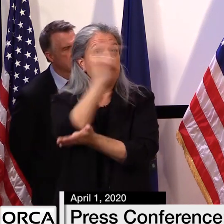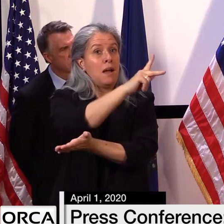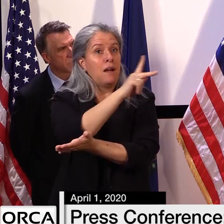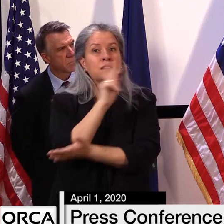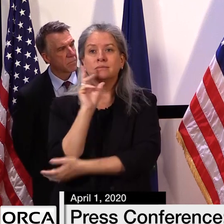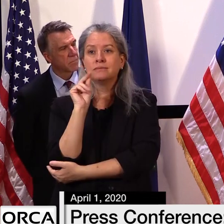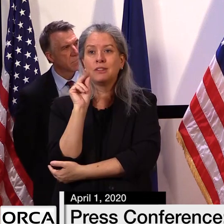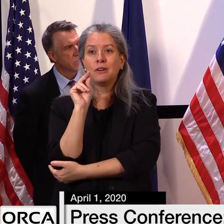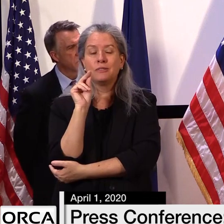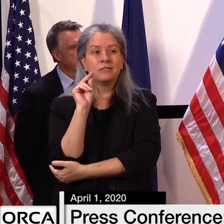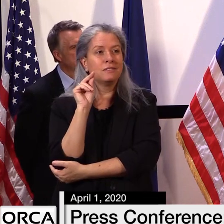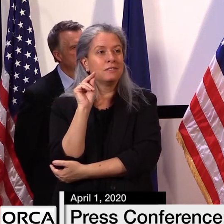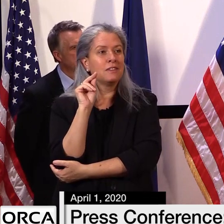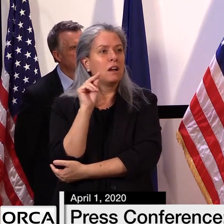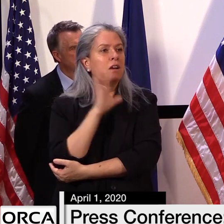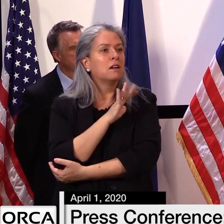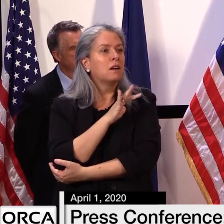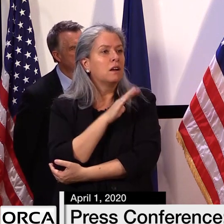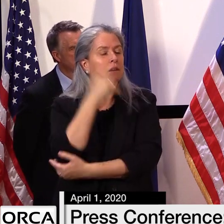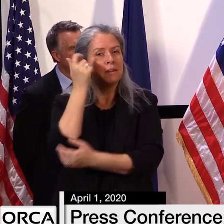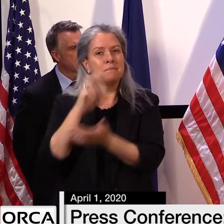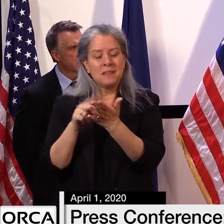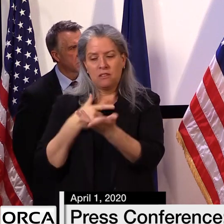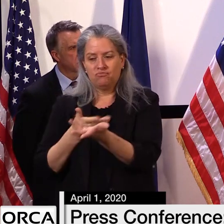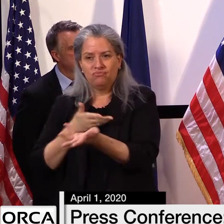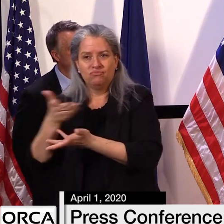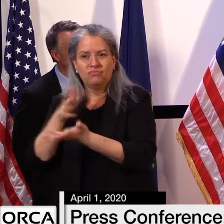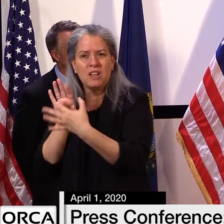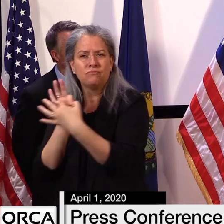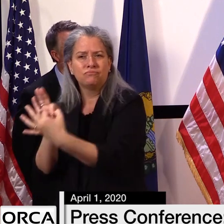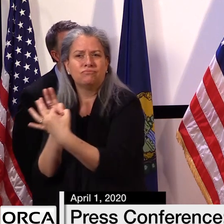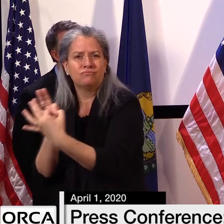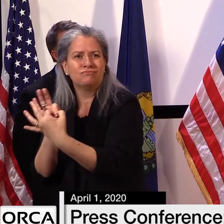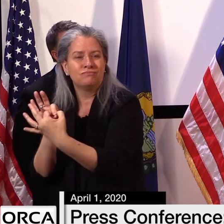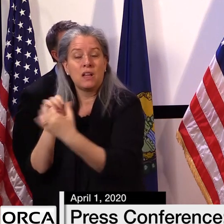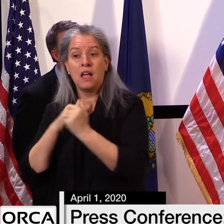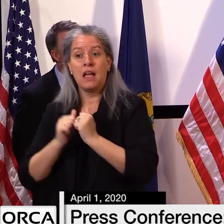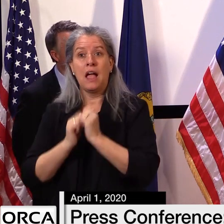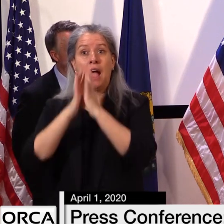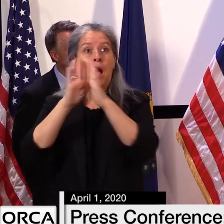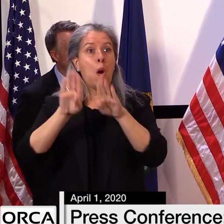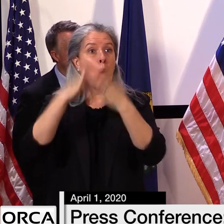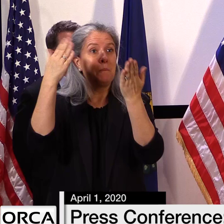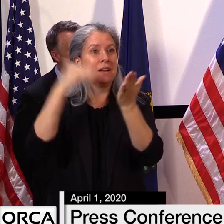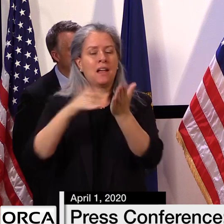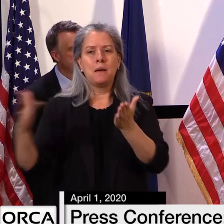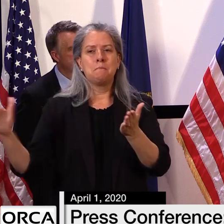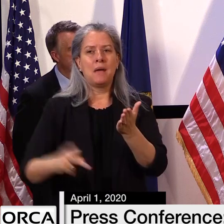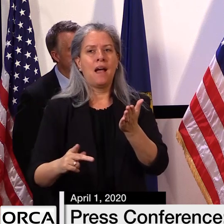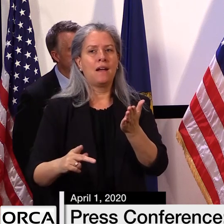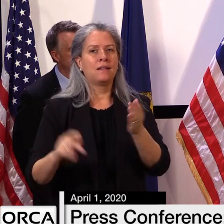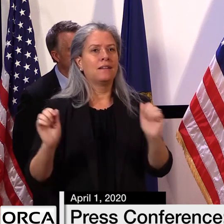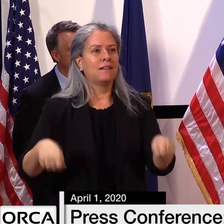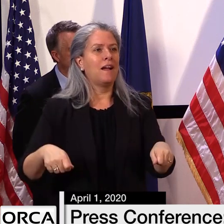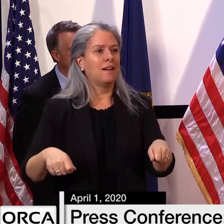that connection between the employer and the employee. Our goal in these economic plans is, first